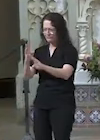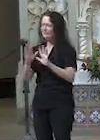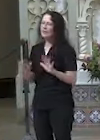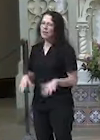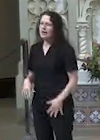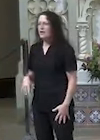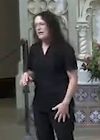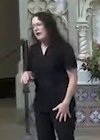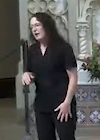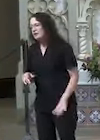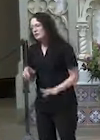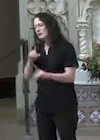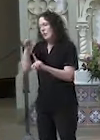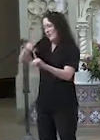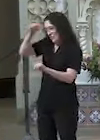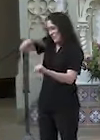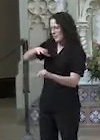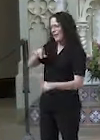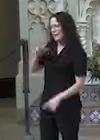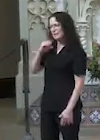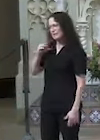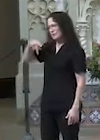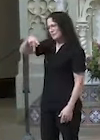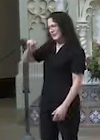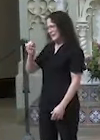So yeah, he had PTSD. So,